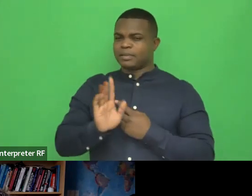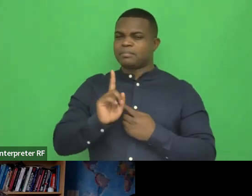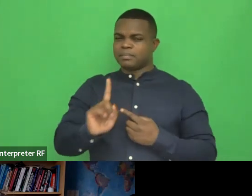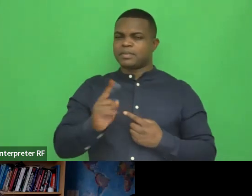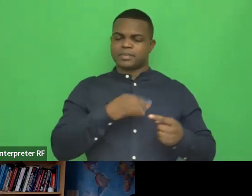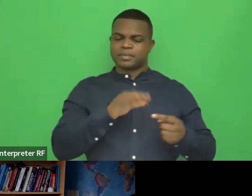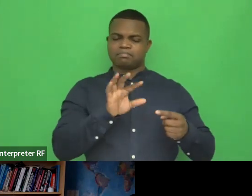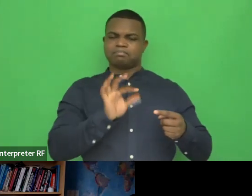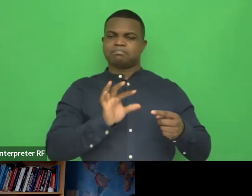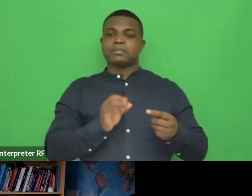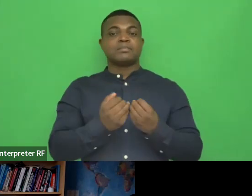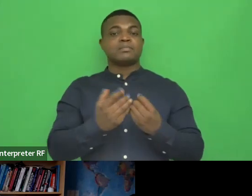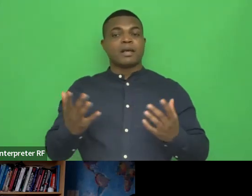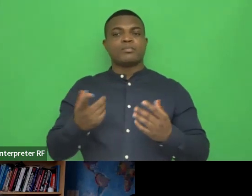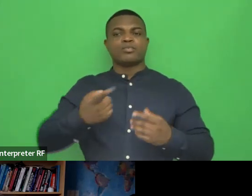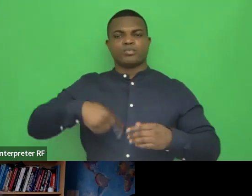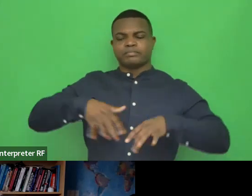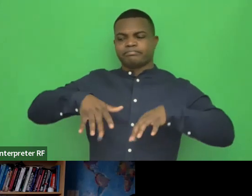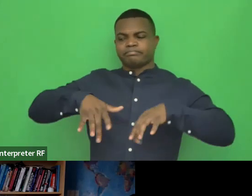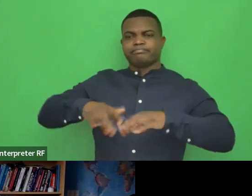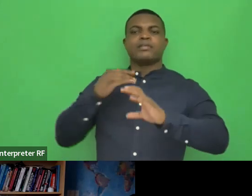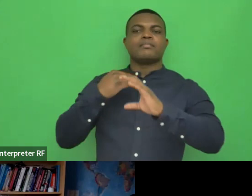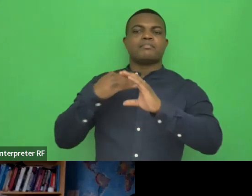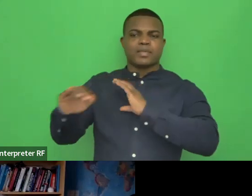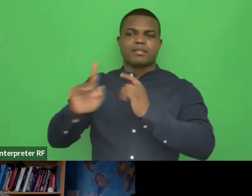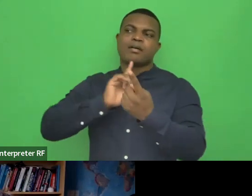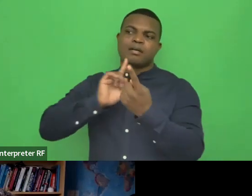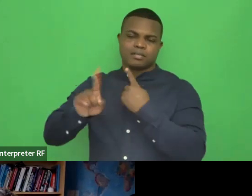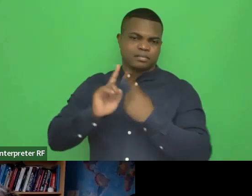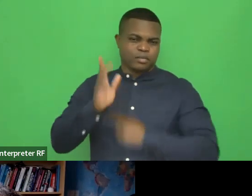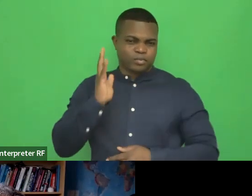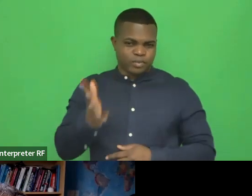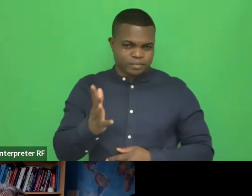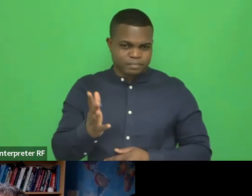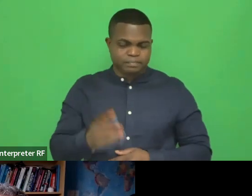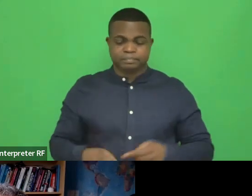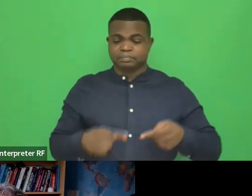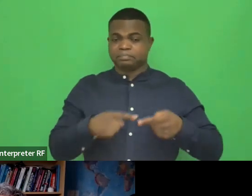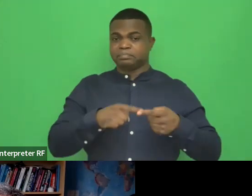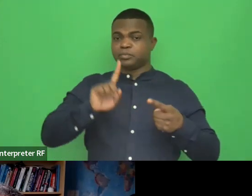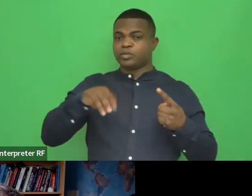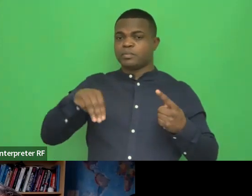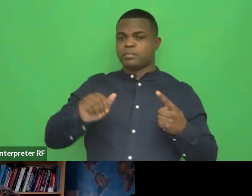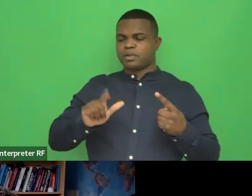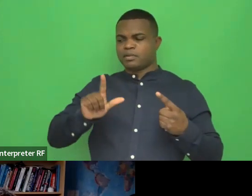that your visitors can immediately access the EPUBs without having to download